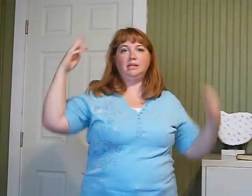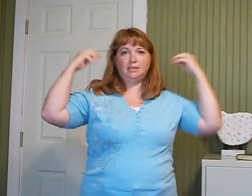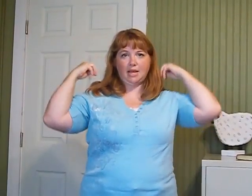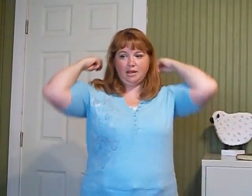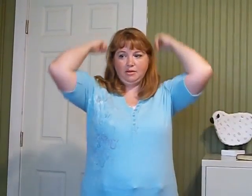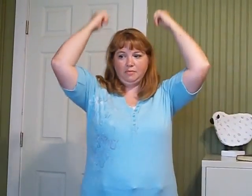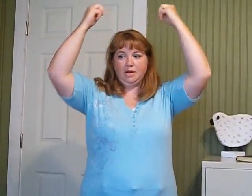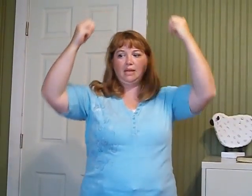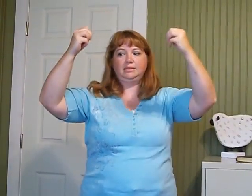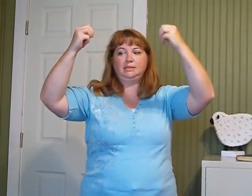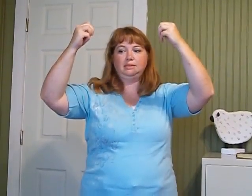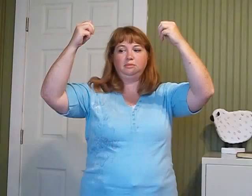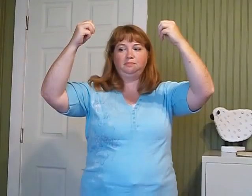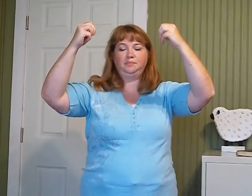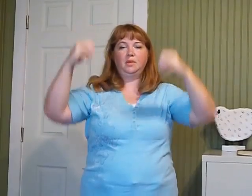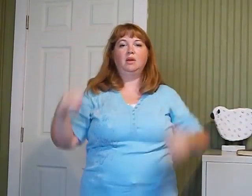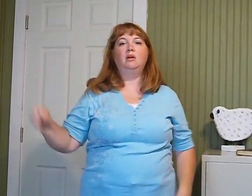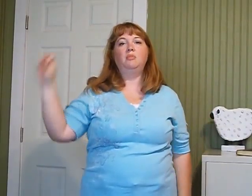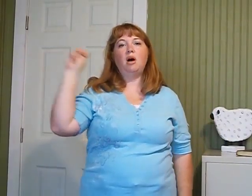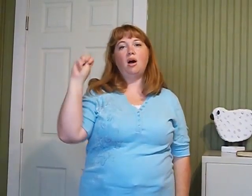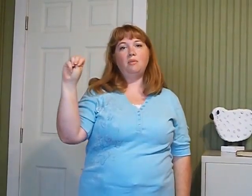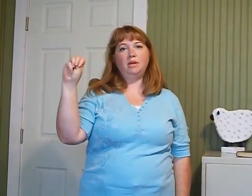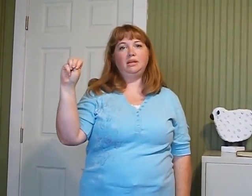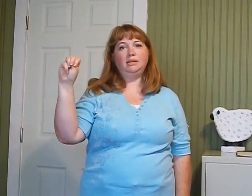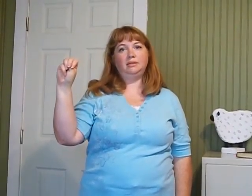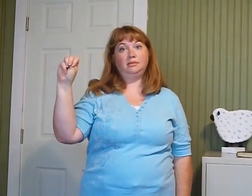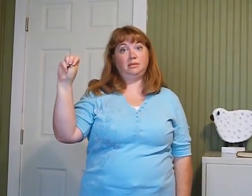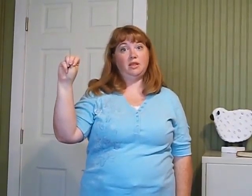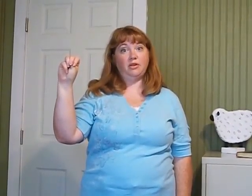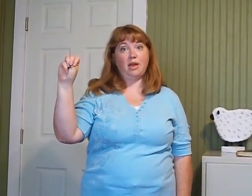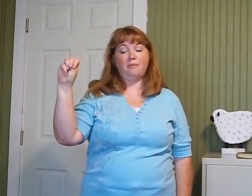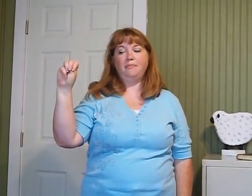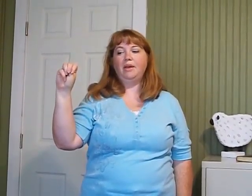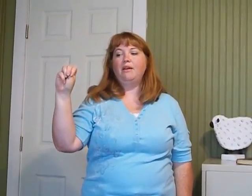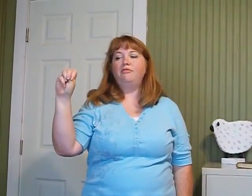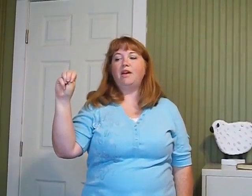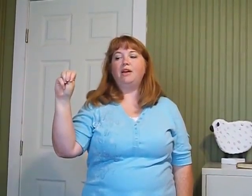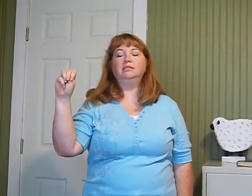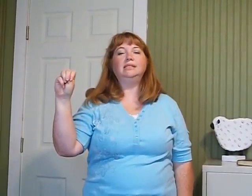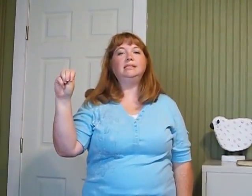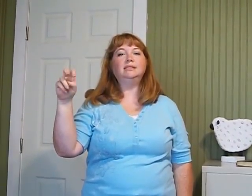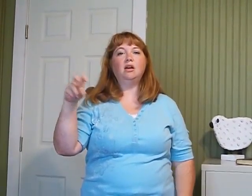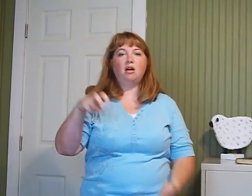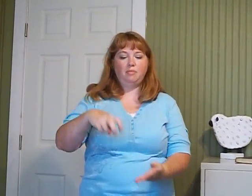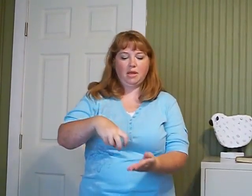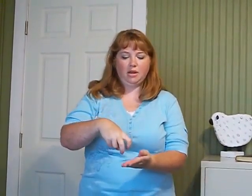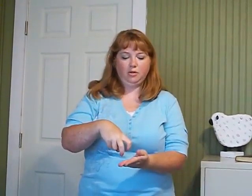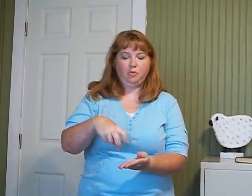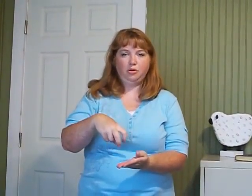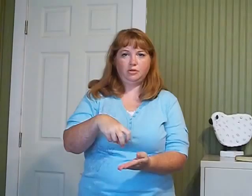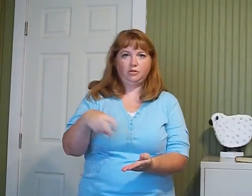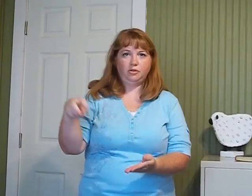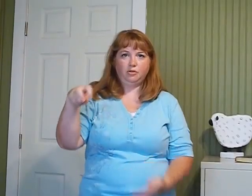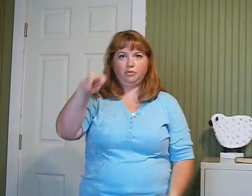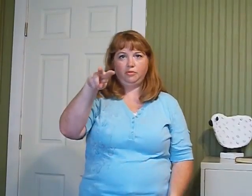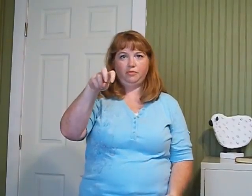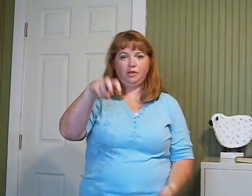So Benedict and monasticism. Muhammad is another M, founds Islam, and you put